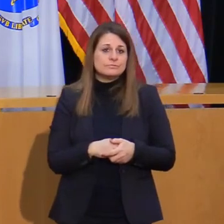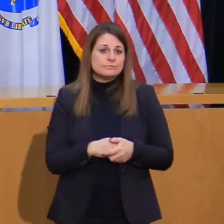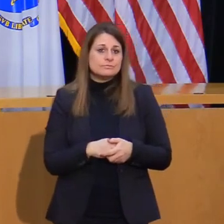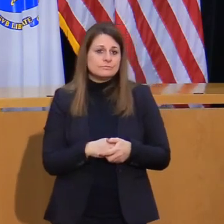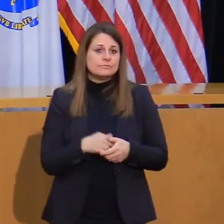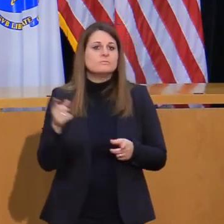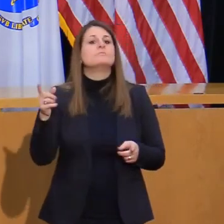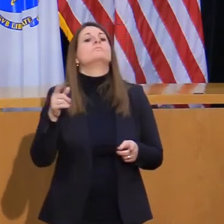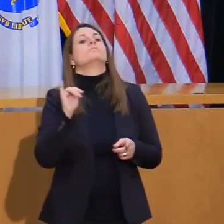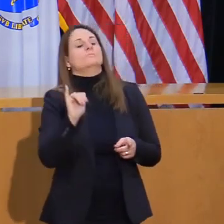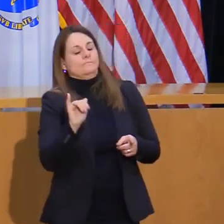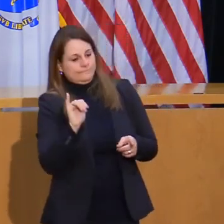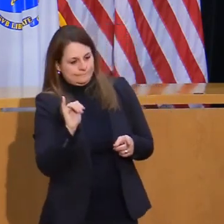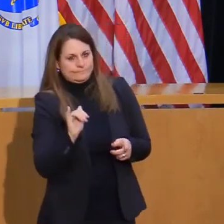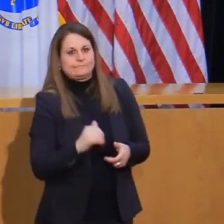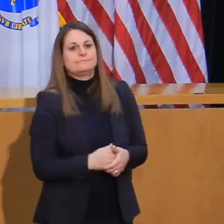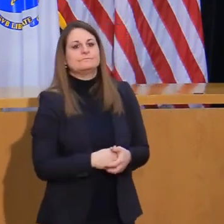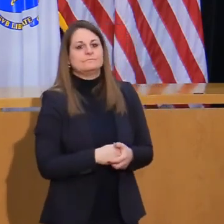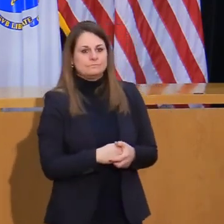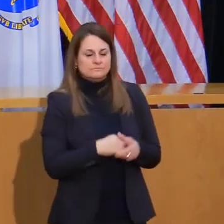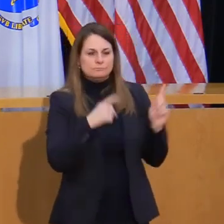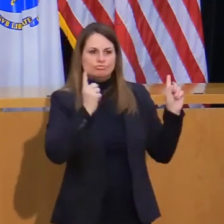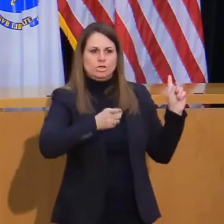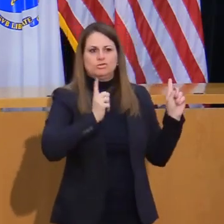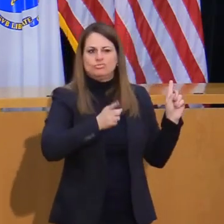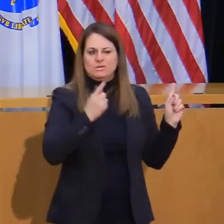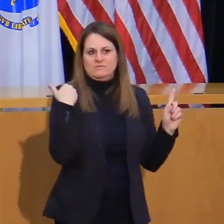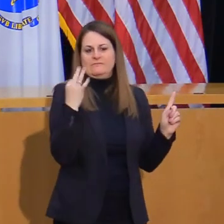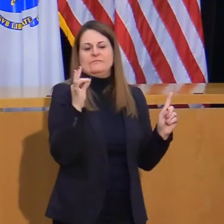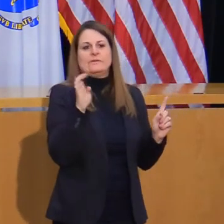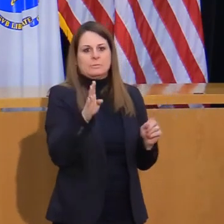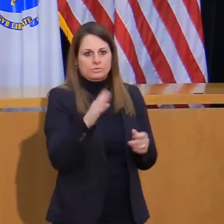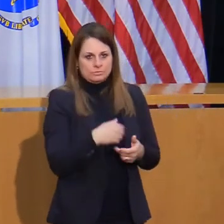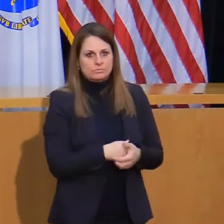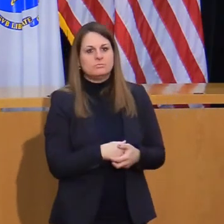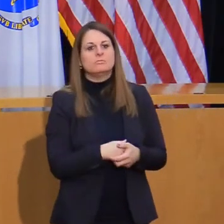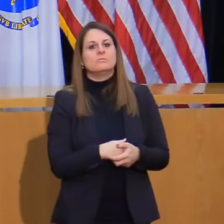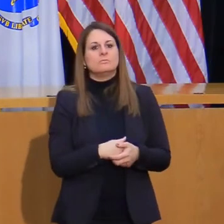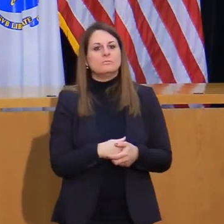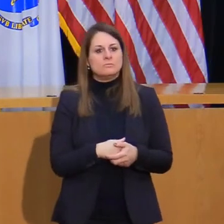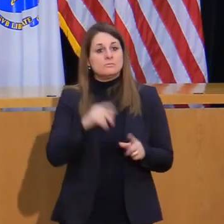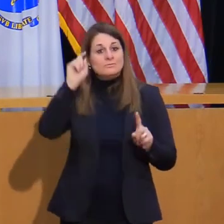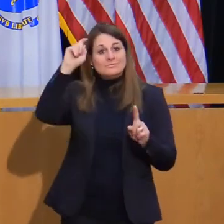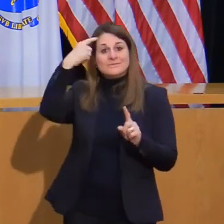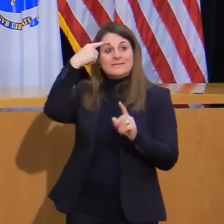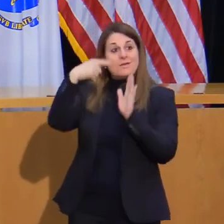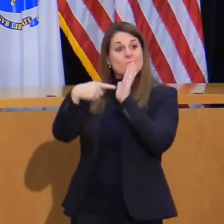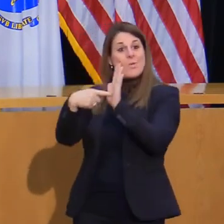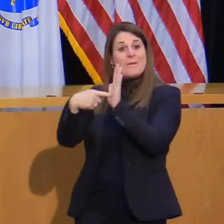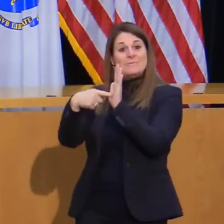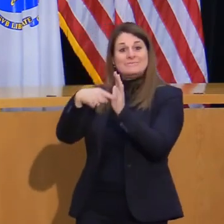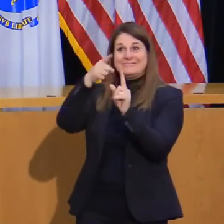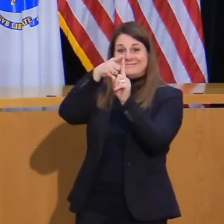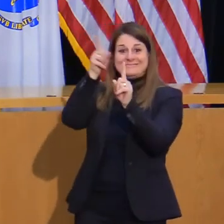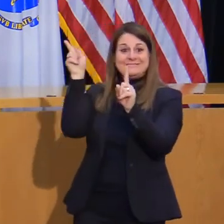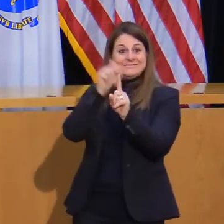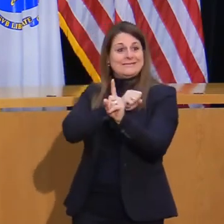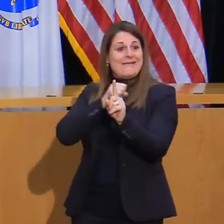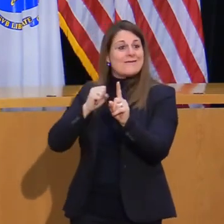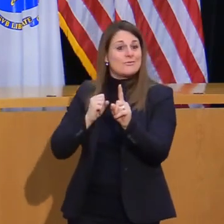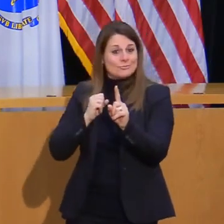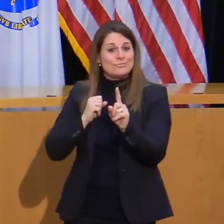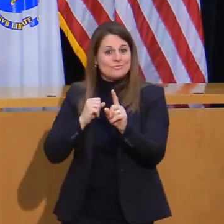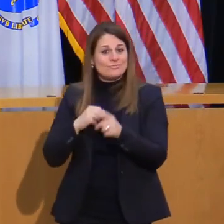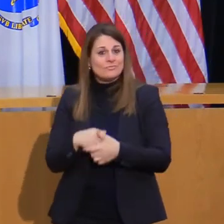So we've been talking to the delegation about it. We've been talking to the administration. We applied in February. We expect that we'll